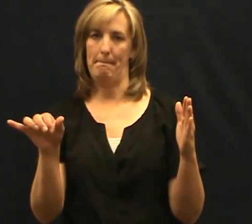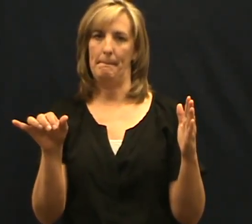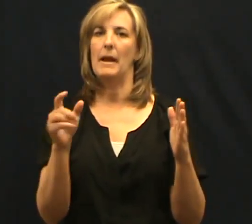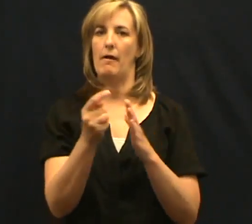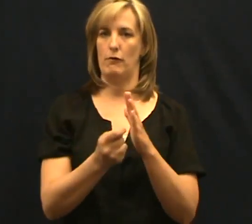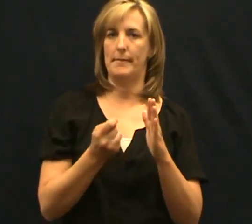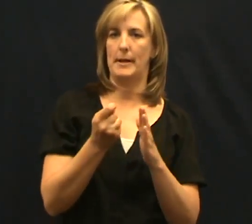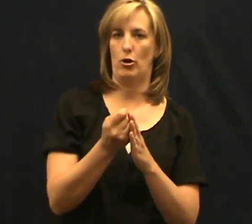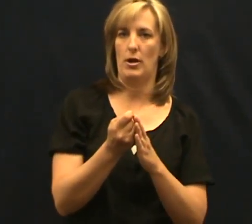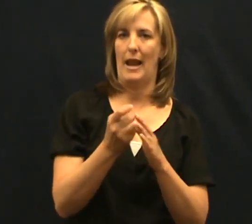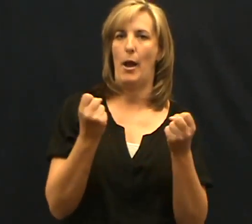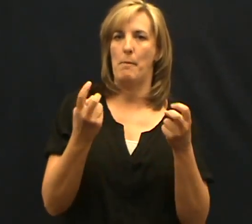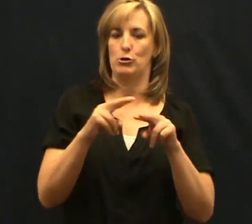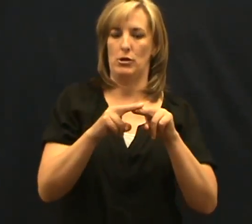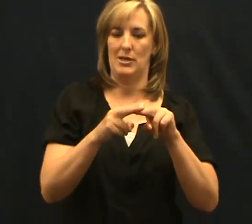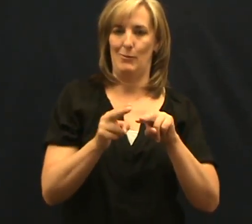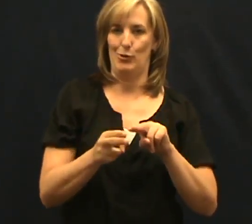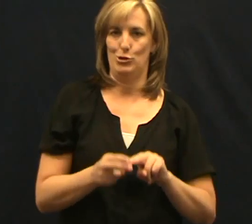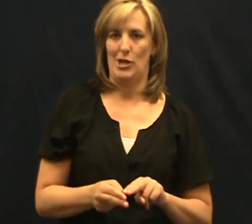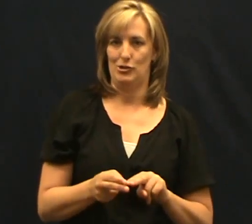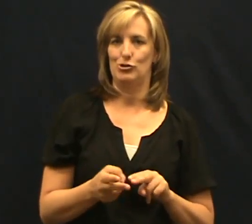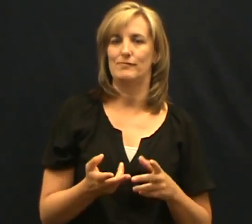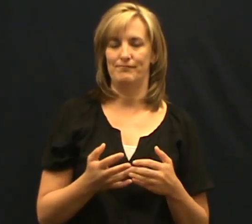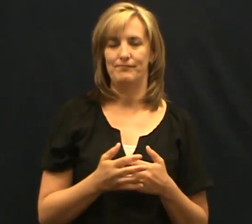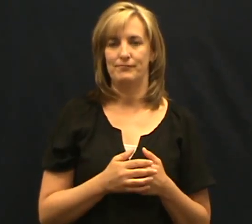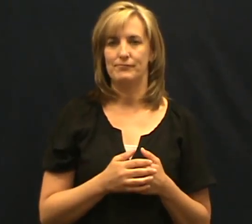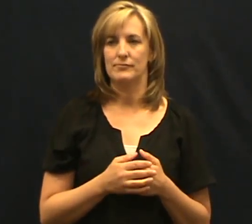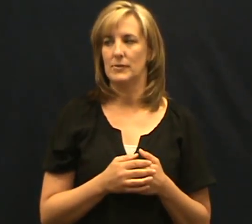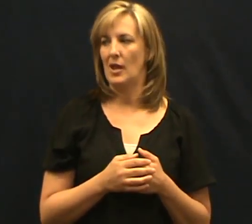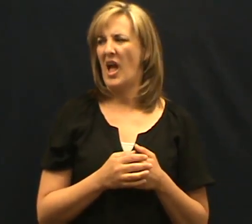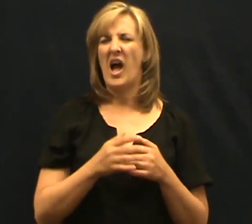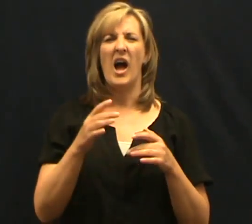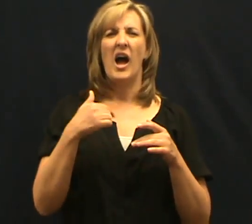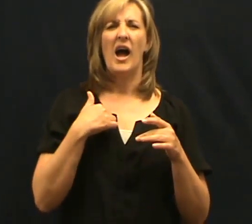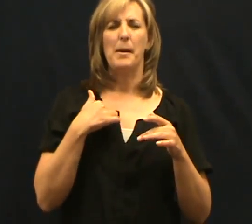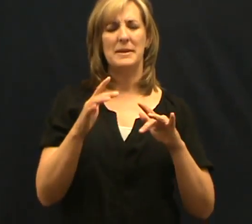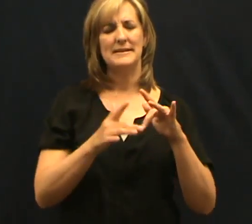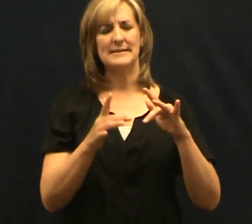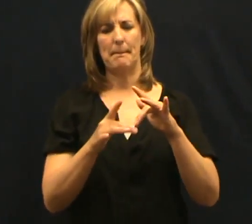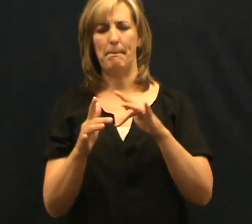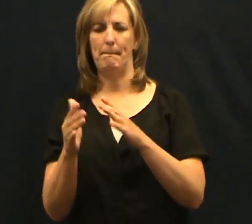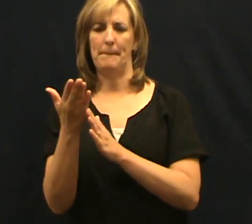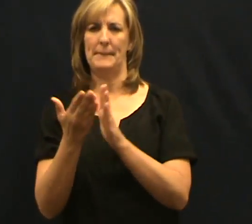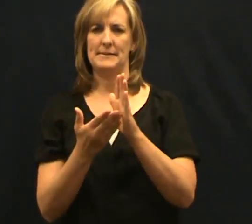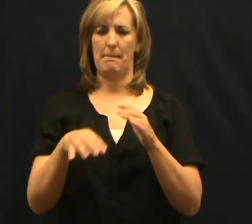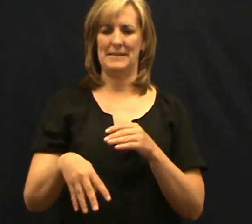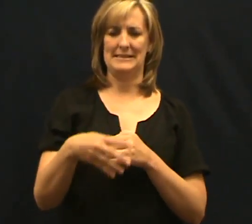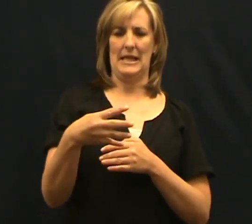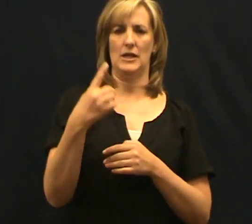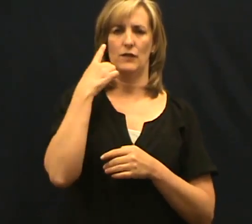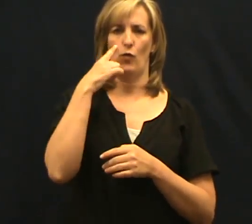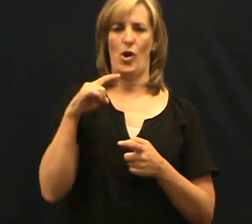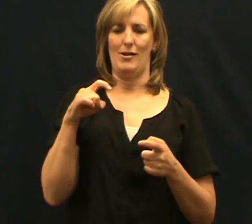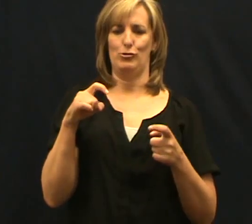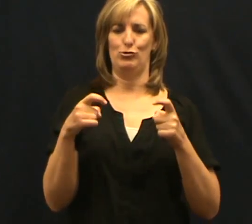on. Now I'll skip some of the slides for the other adjustments. You can see those slides in the unnarrated